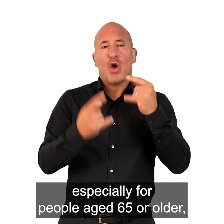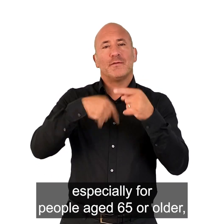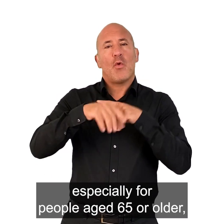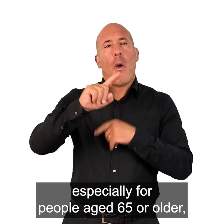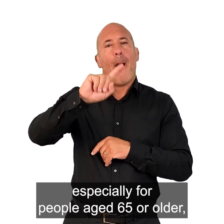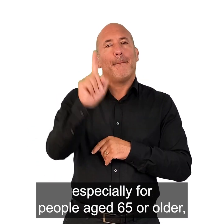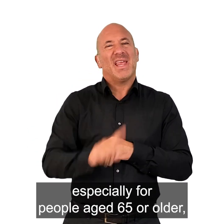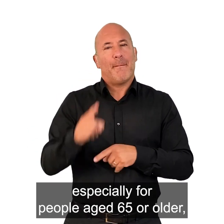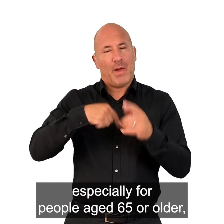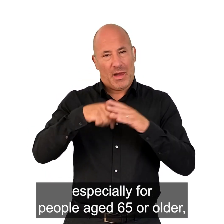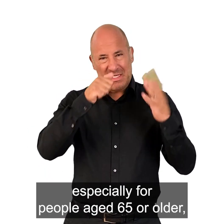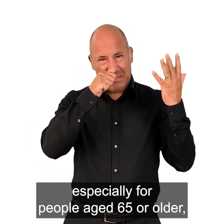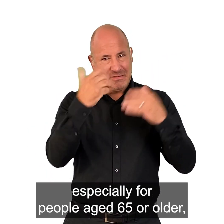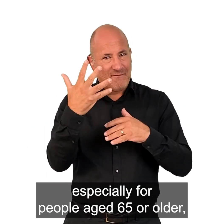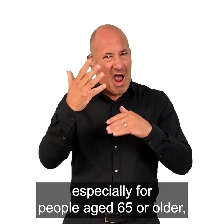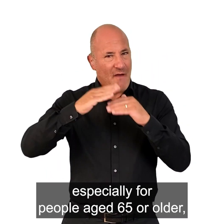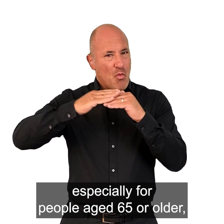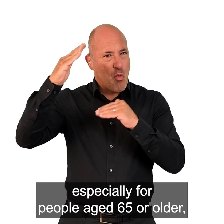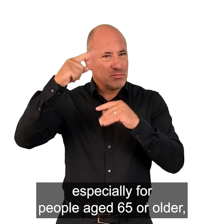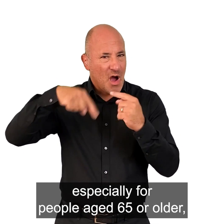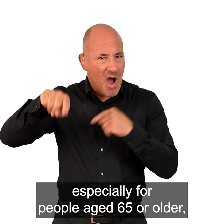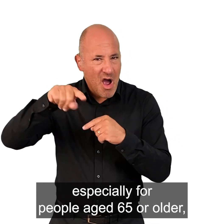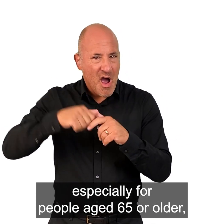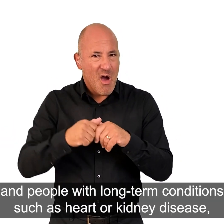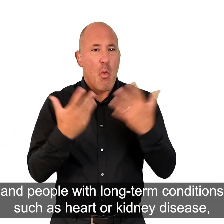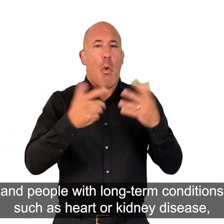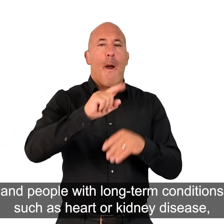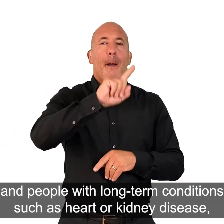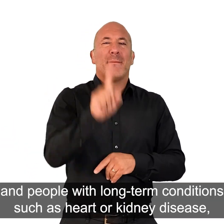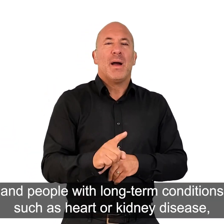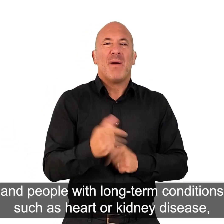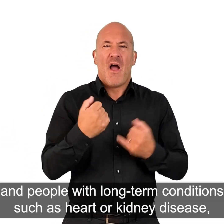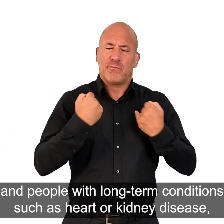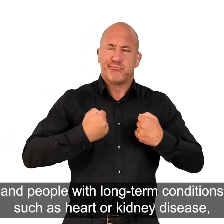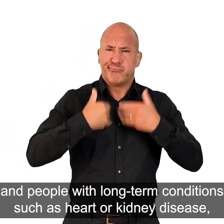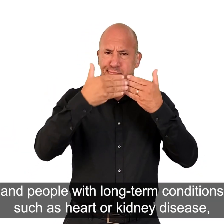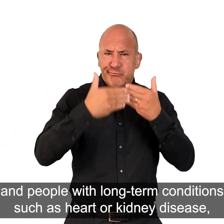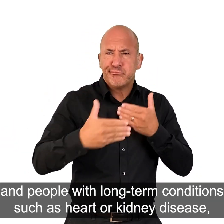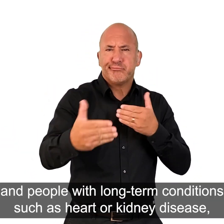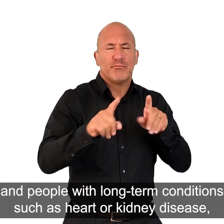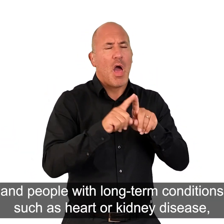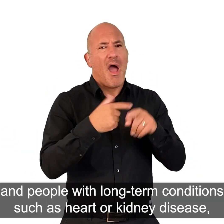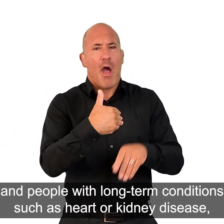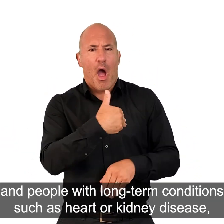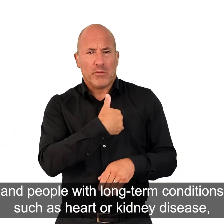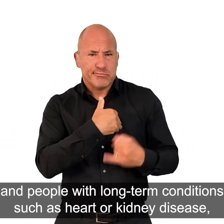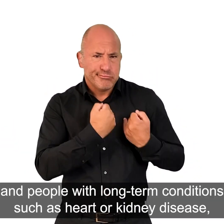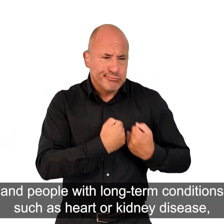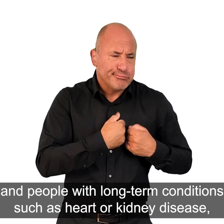especially for people aged 65 or older, and people with long-term conditions such as heart or kidney